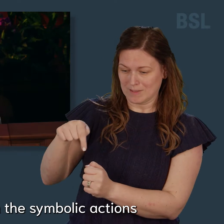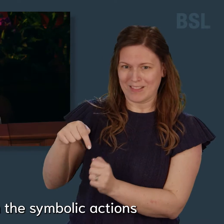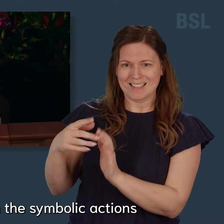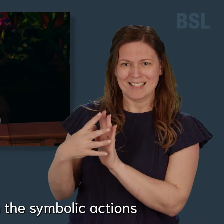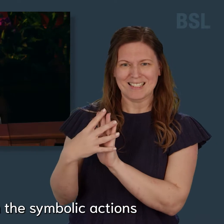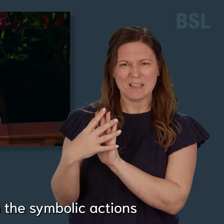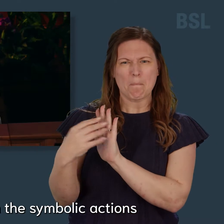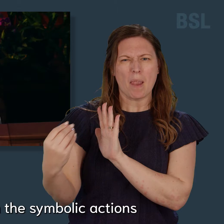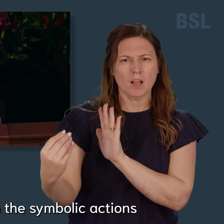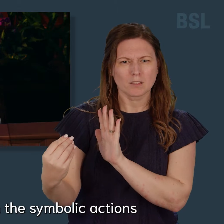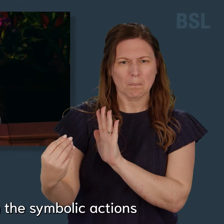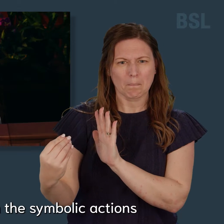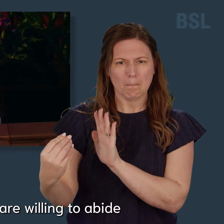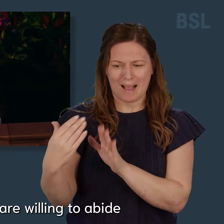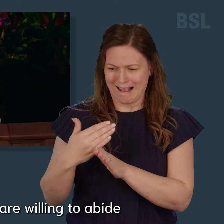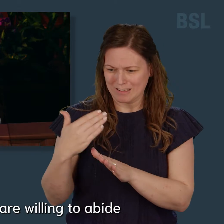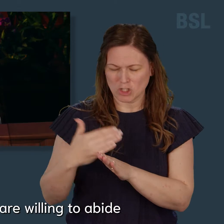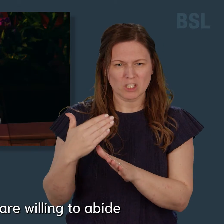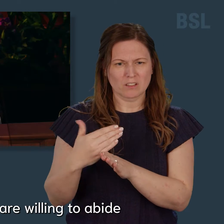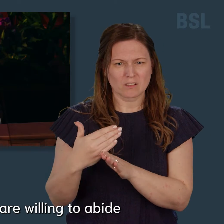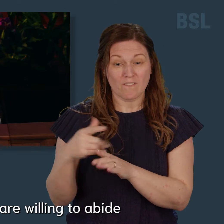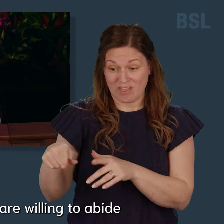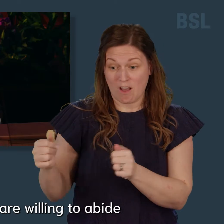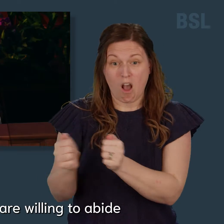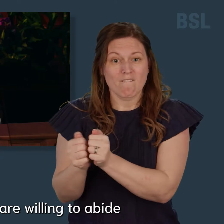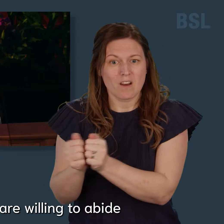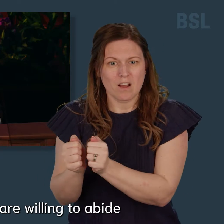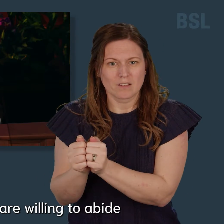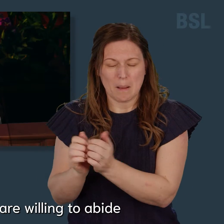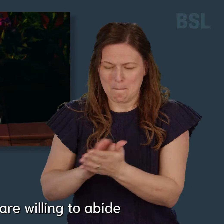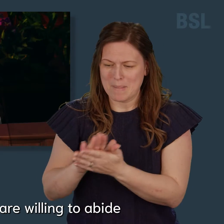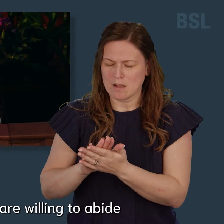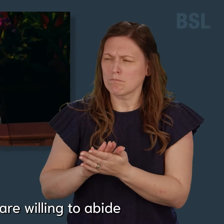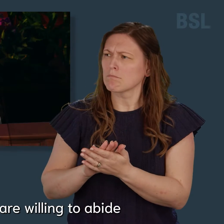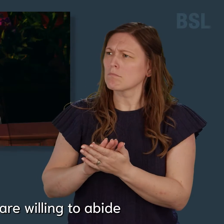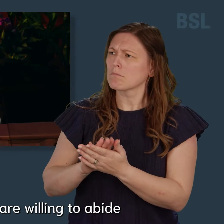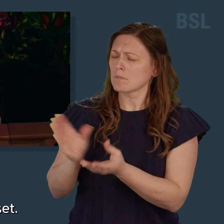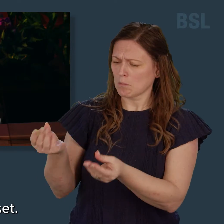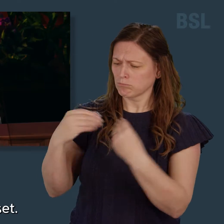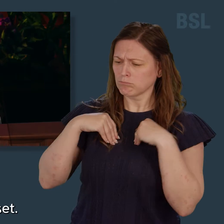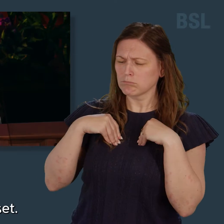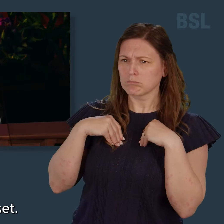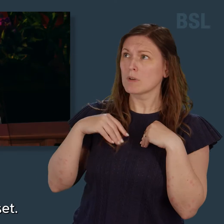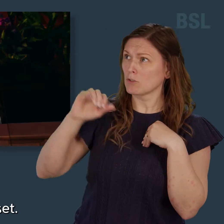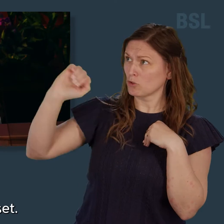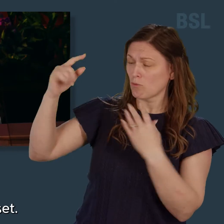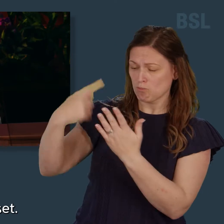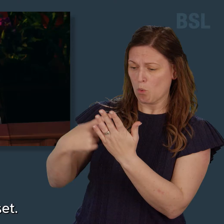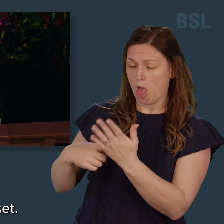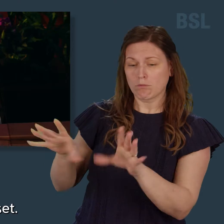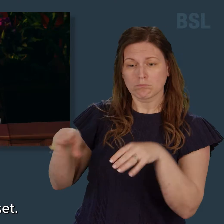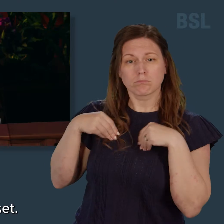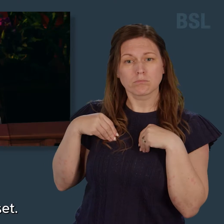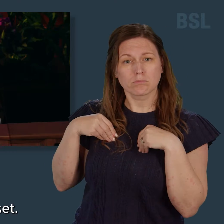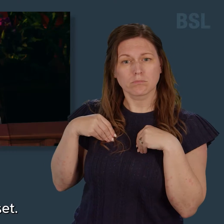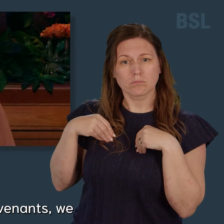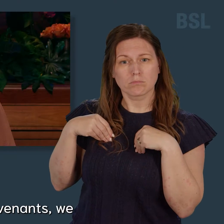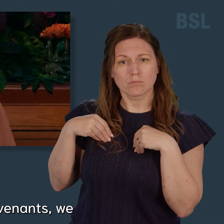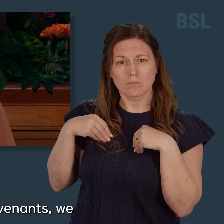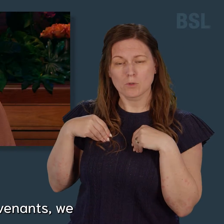through the symbolic actions of each covenant that we are willing to abide by the conditions He has